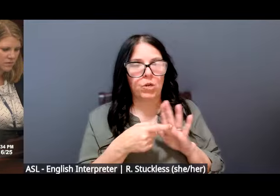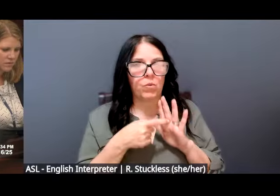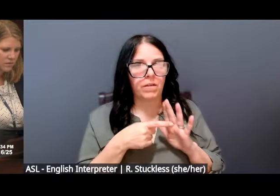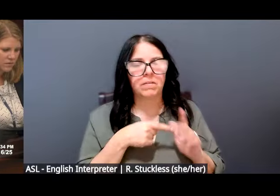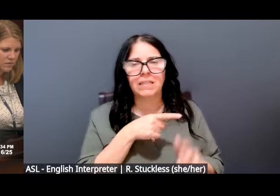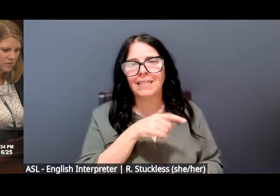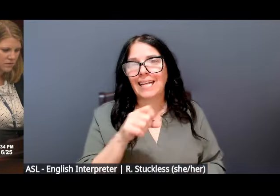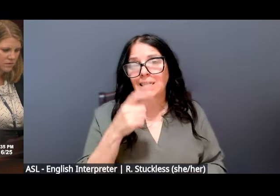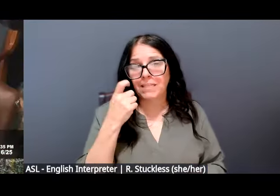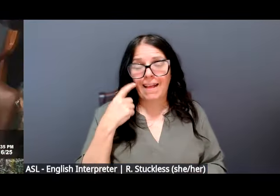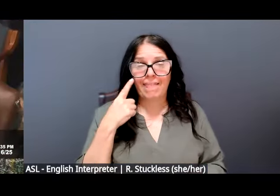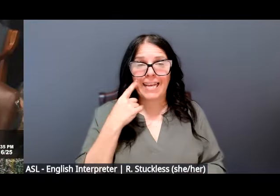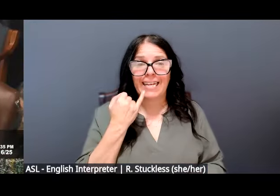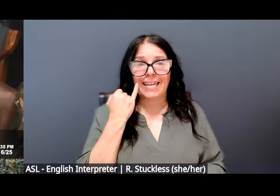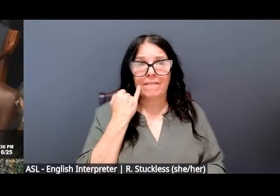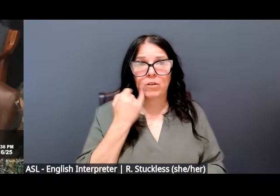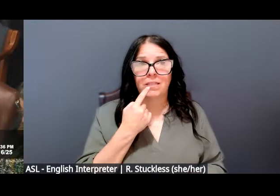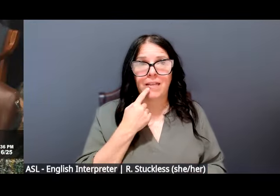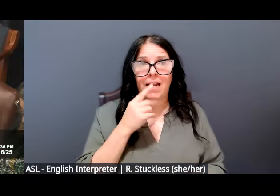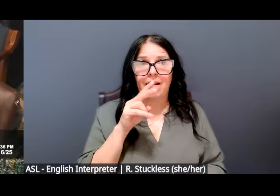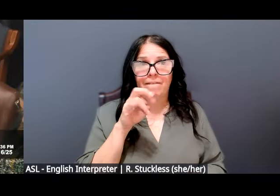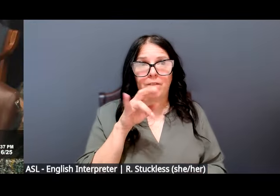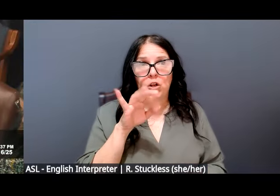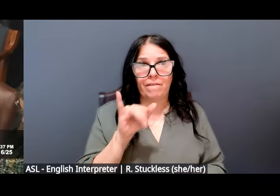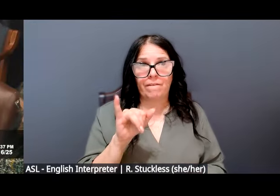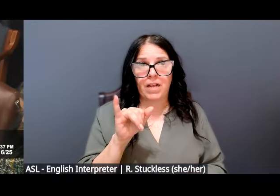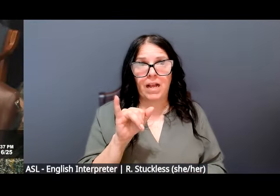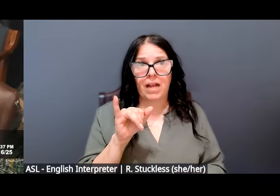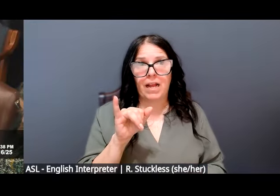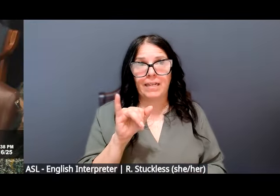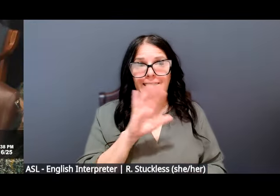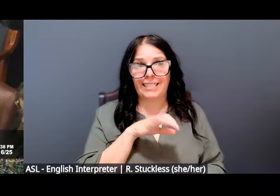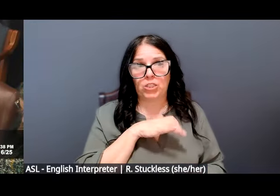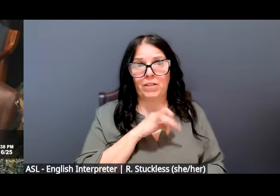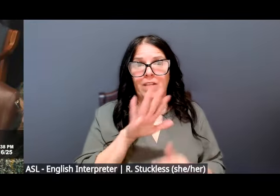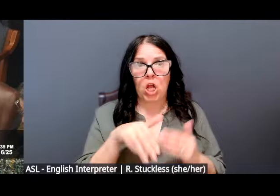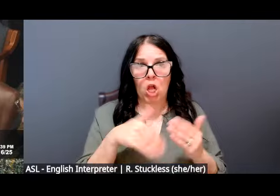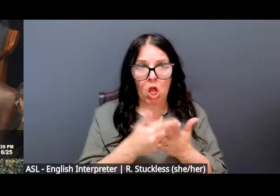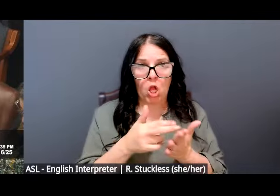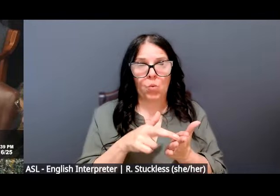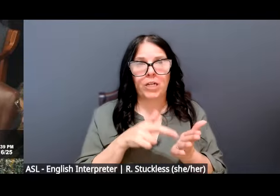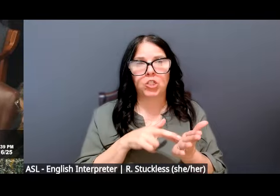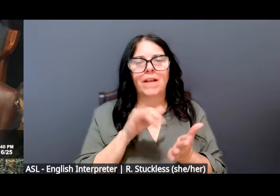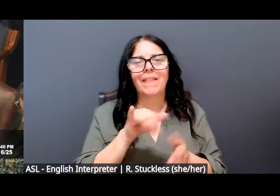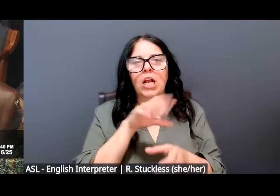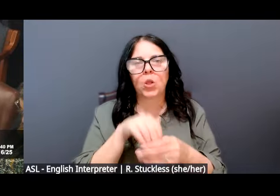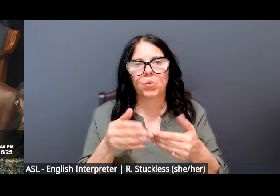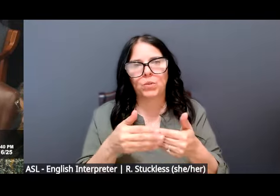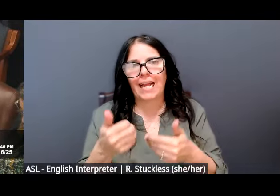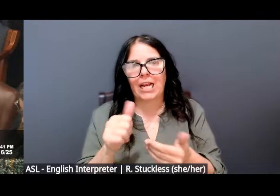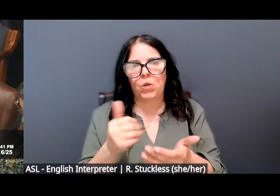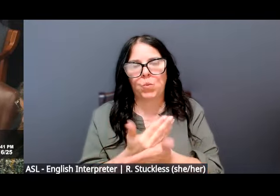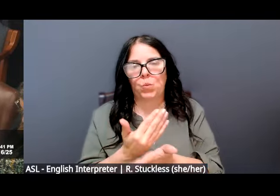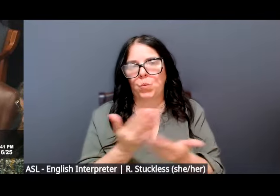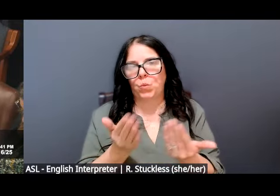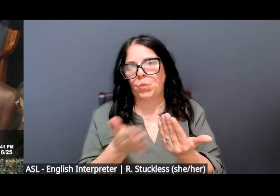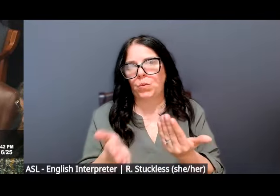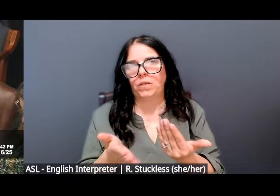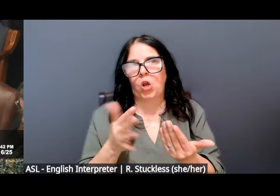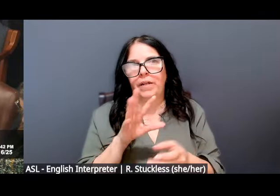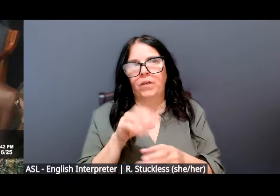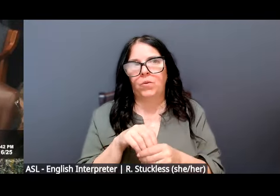if you say to verify citizenship of all registered voters, that includes anybody who's registering